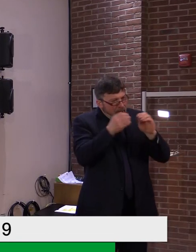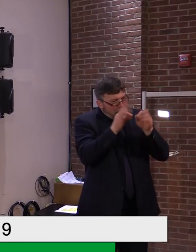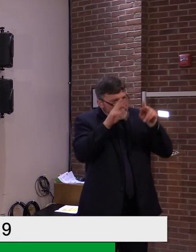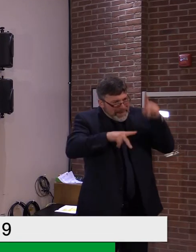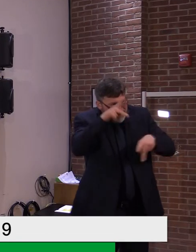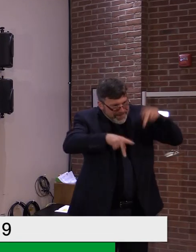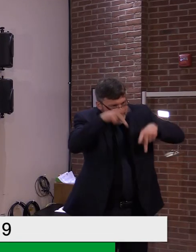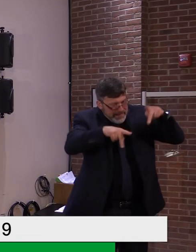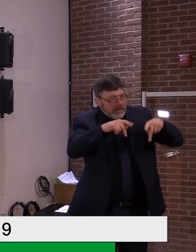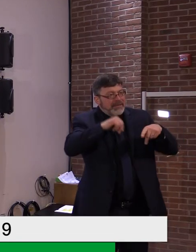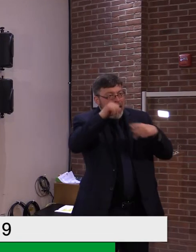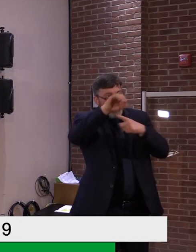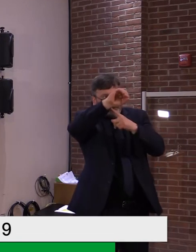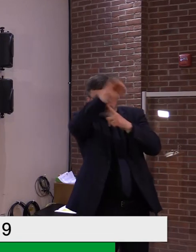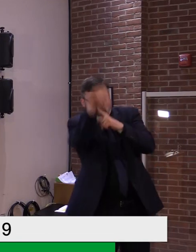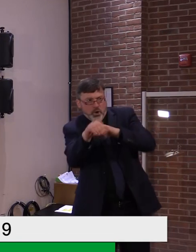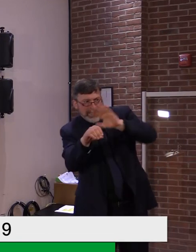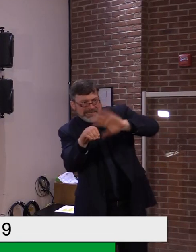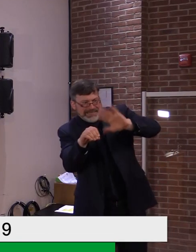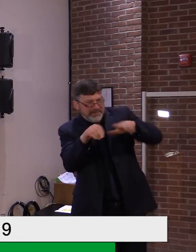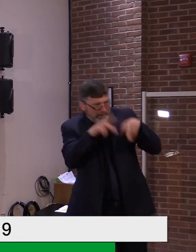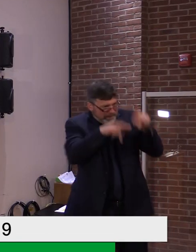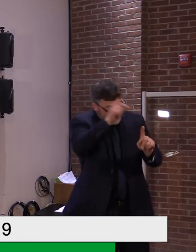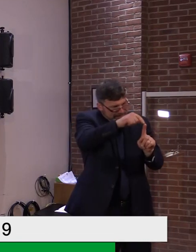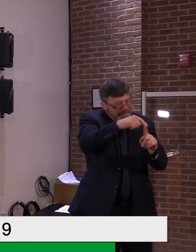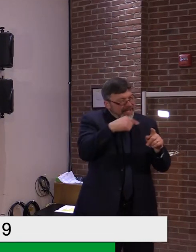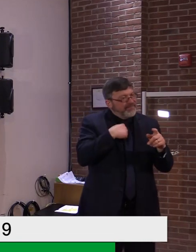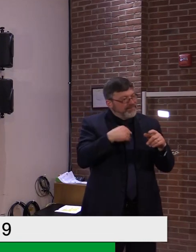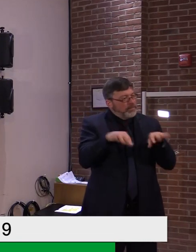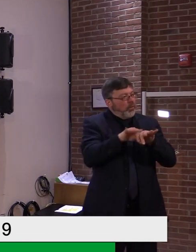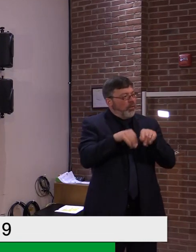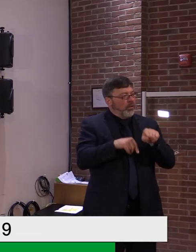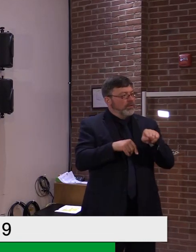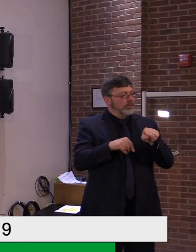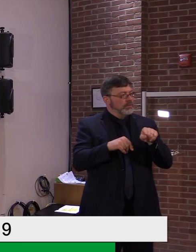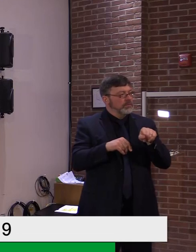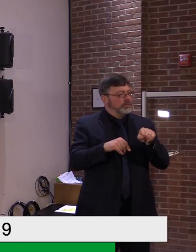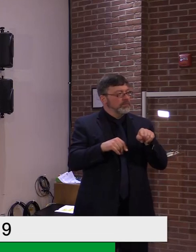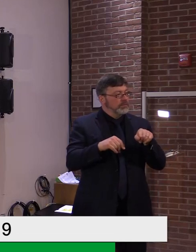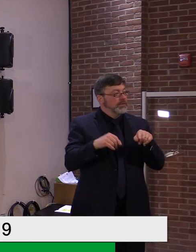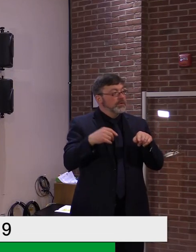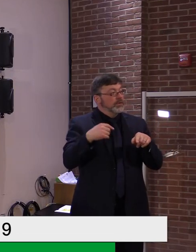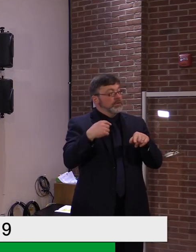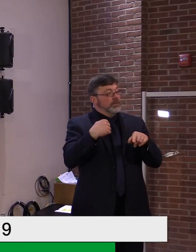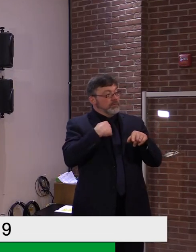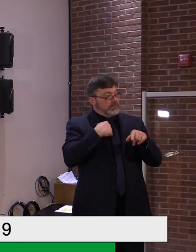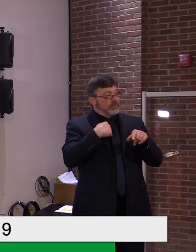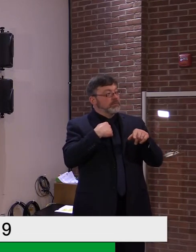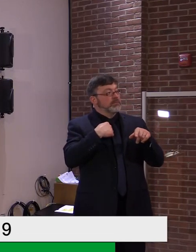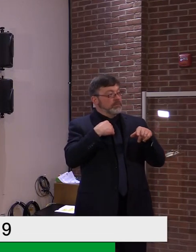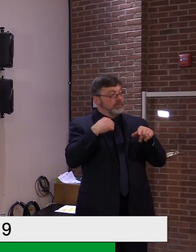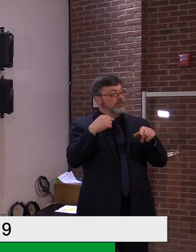Orleans and, the Essex area to see what we could do to sort of help bring up